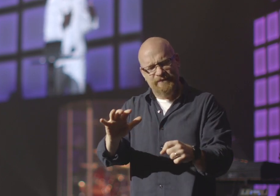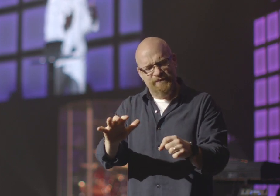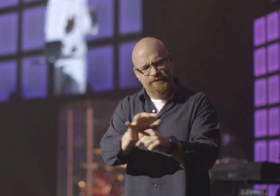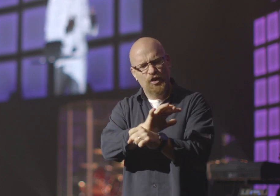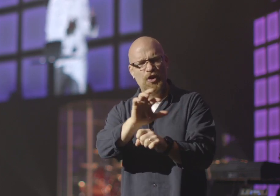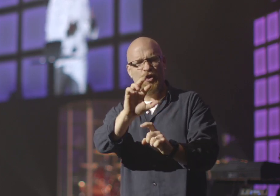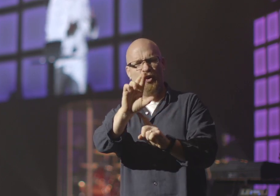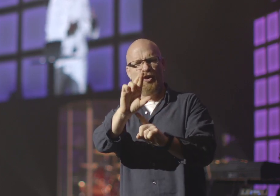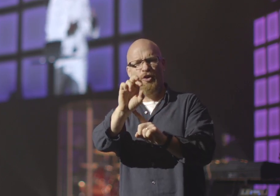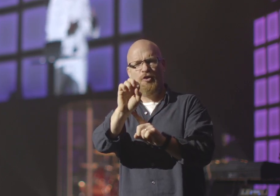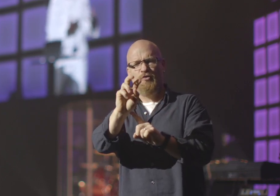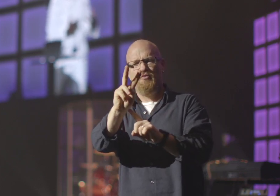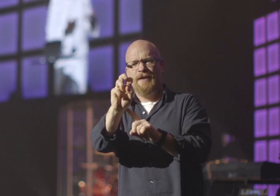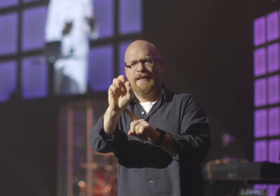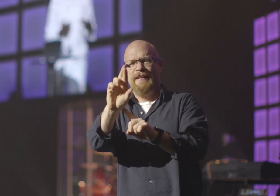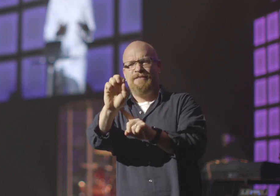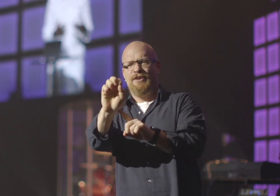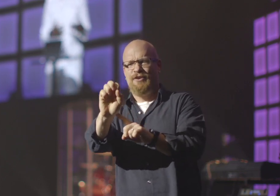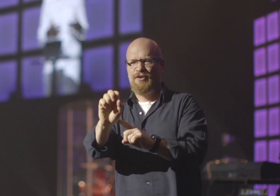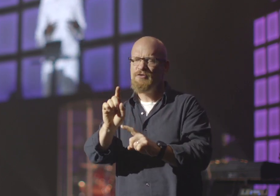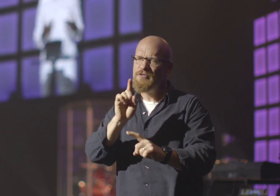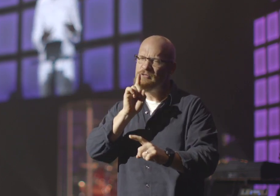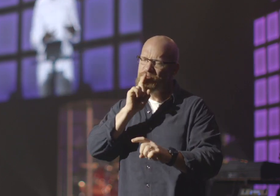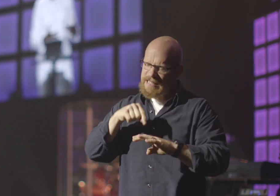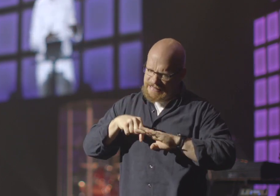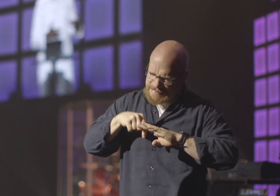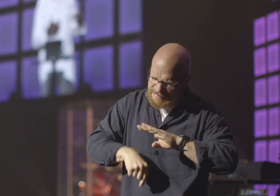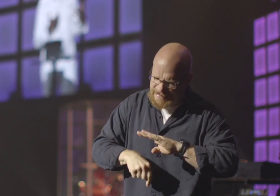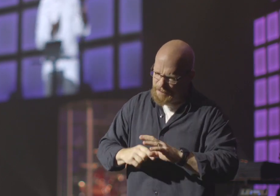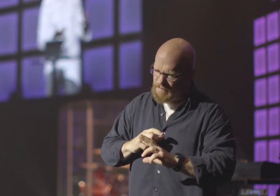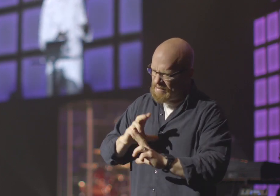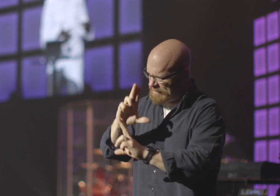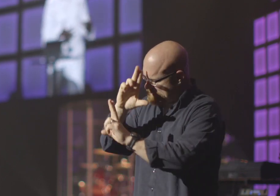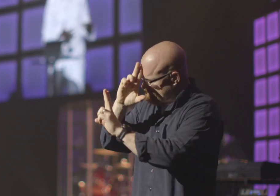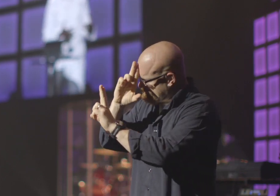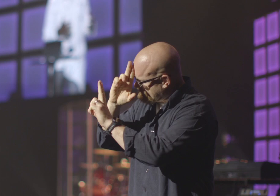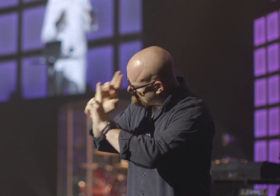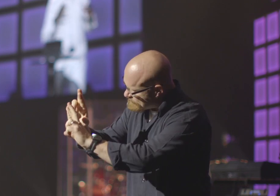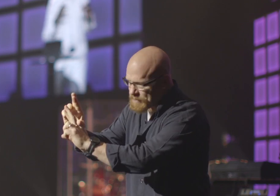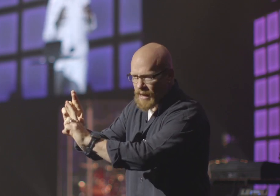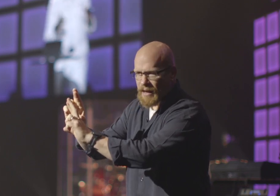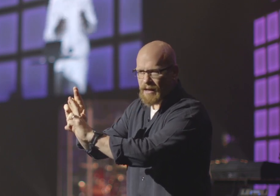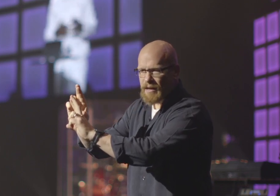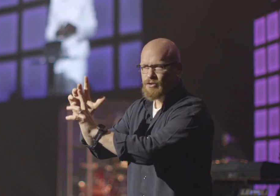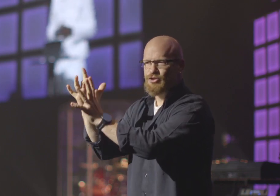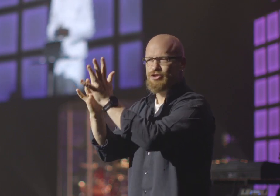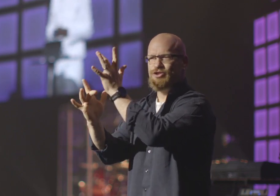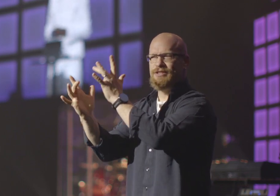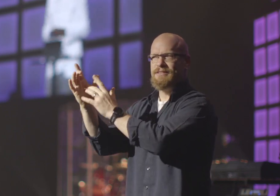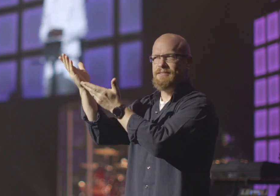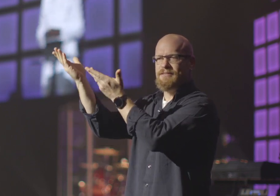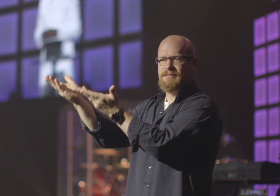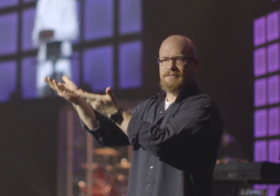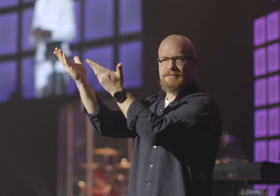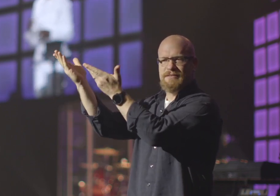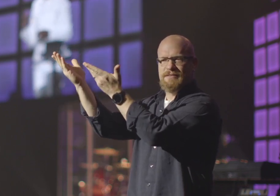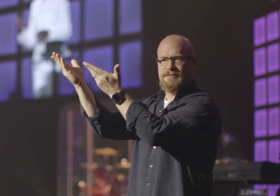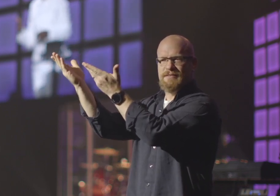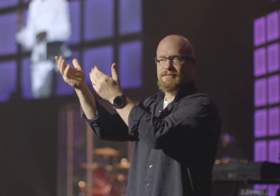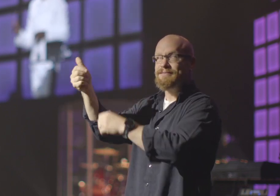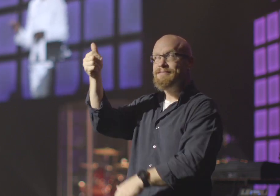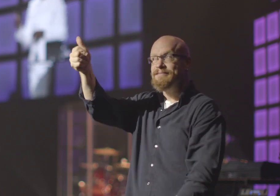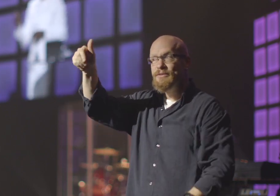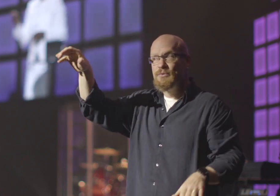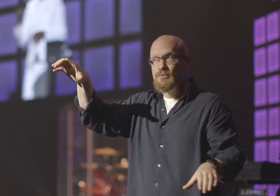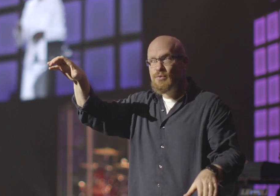a deep respect, a deep admiration for the Lord Jesus Christ. And what God is going to do is, because